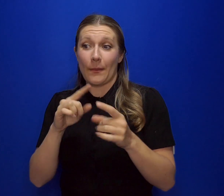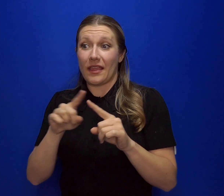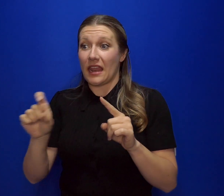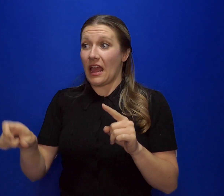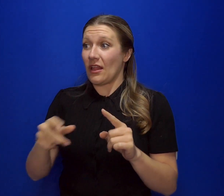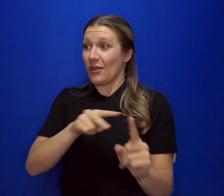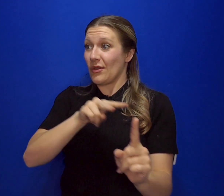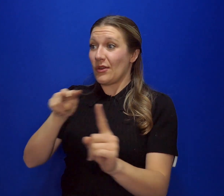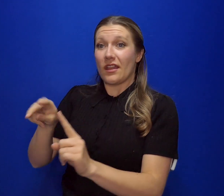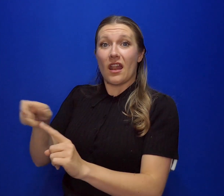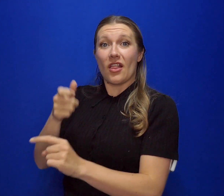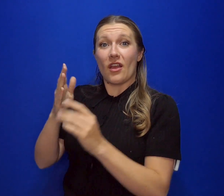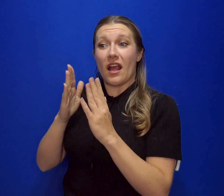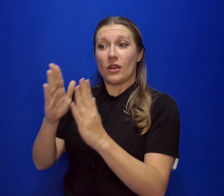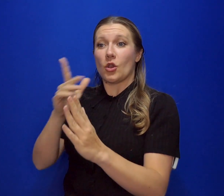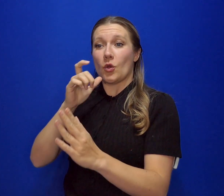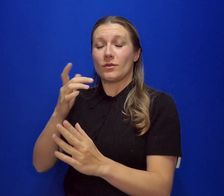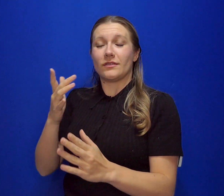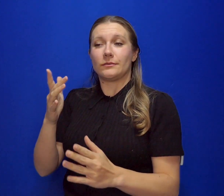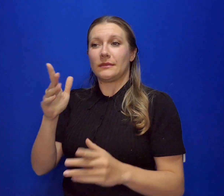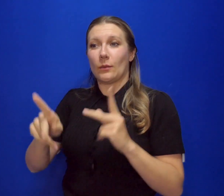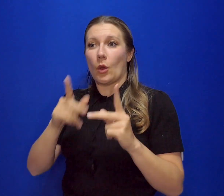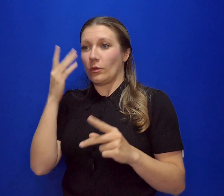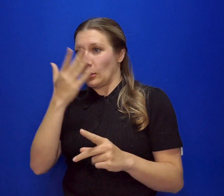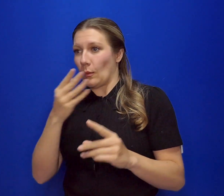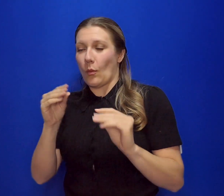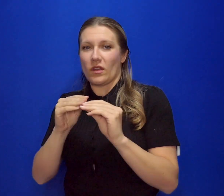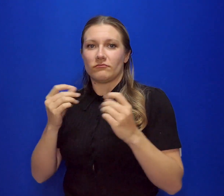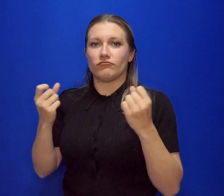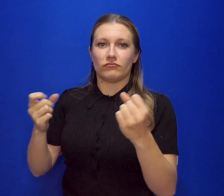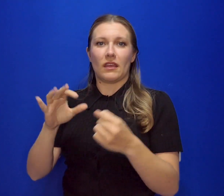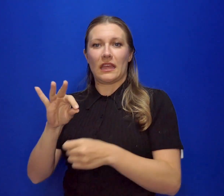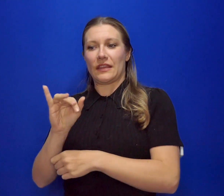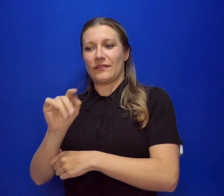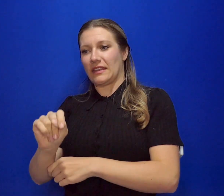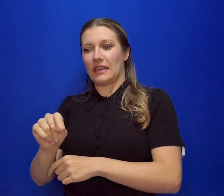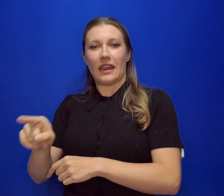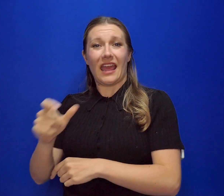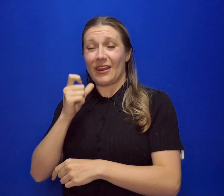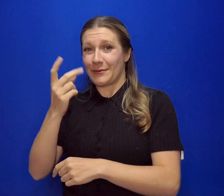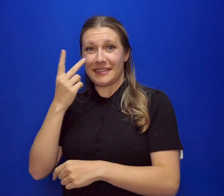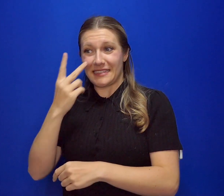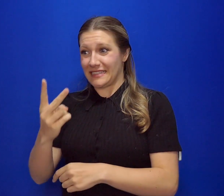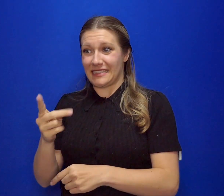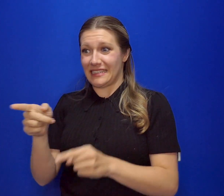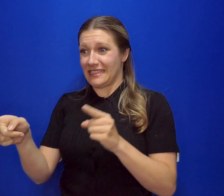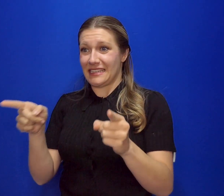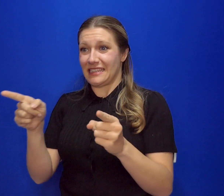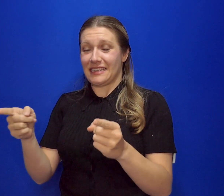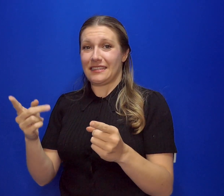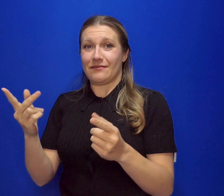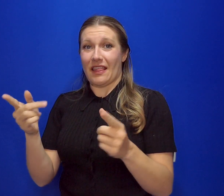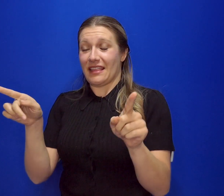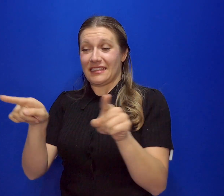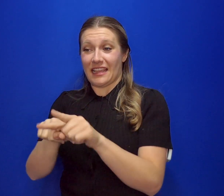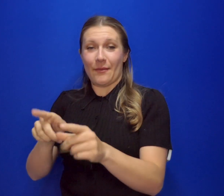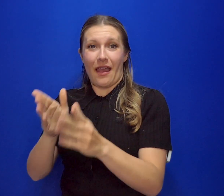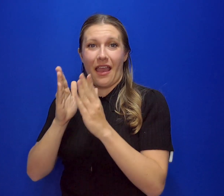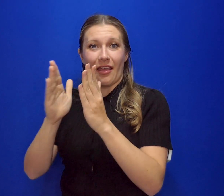look at other aisles where people seem more fit and I don't see these 2 people in these different aisles. And I'm like, I'm going to go follow